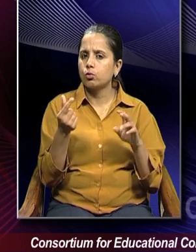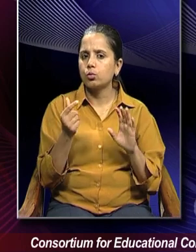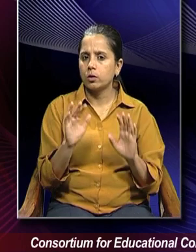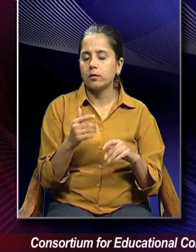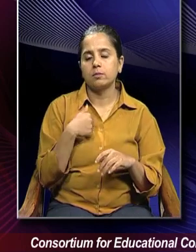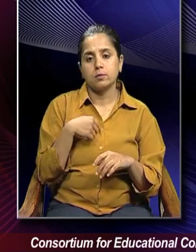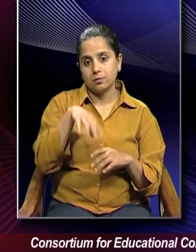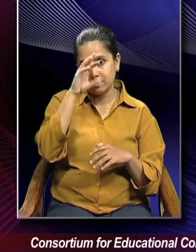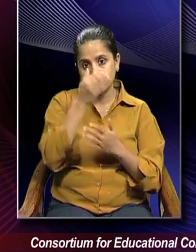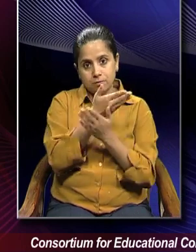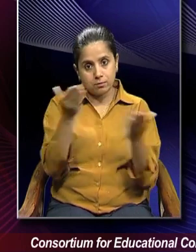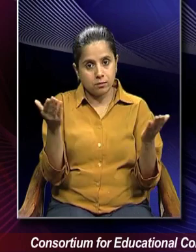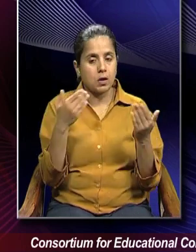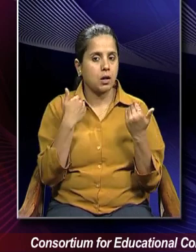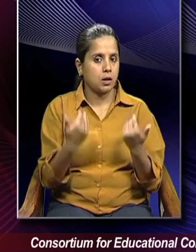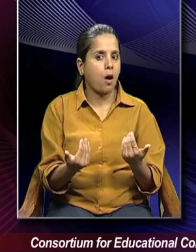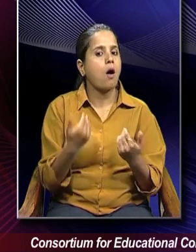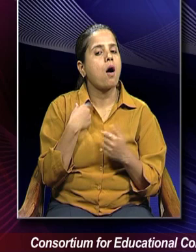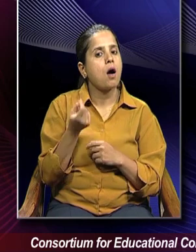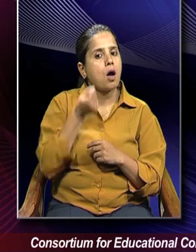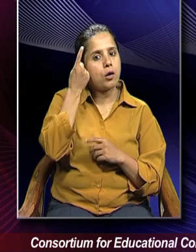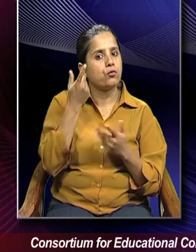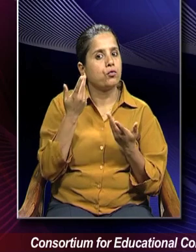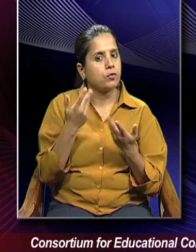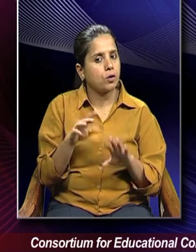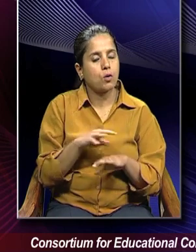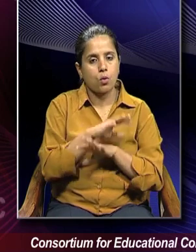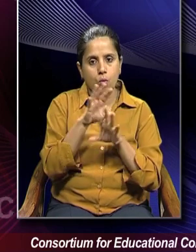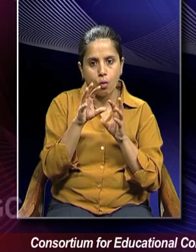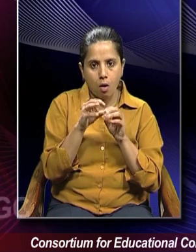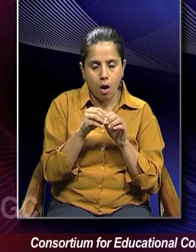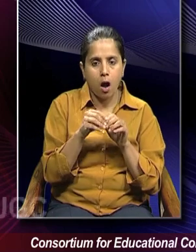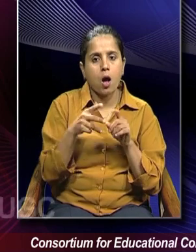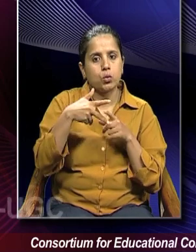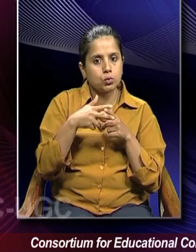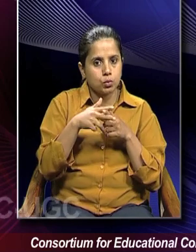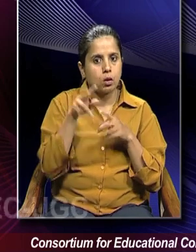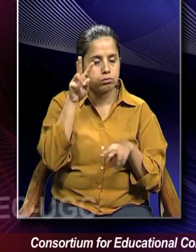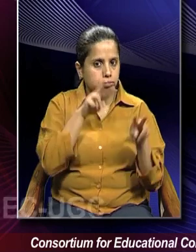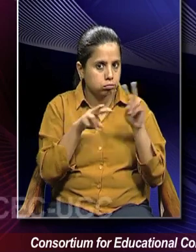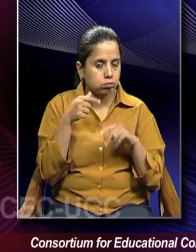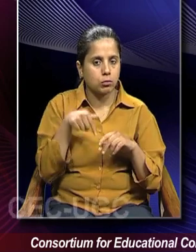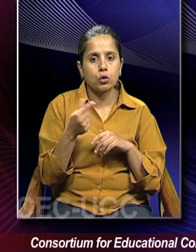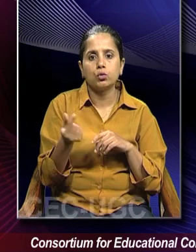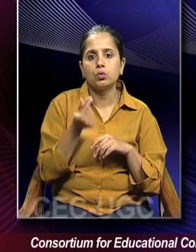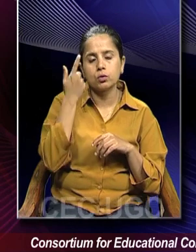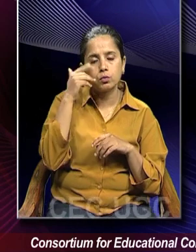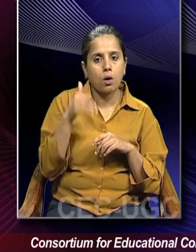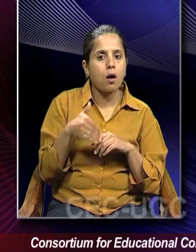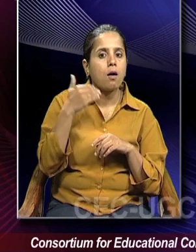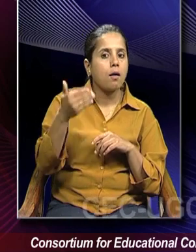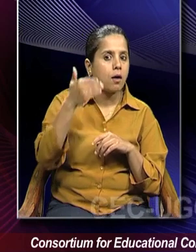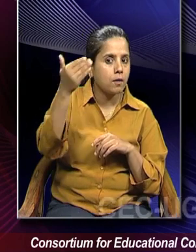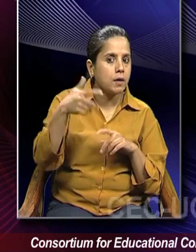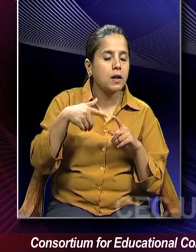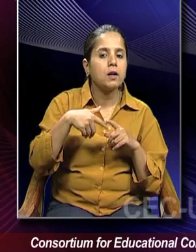my dear learners, with this we have understood all the analytical tools which are being used for forward engineering, and